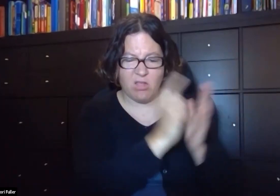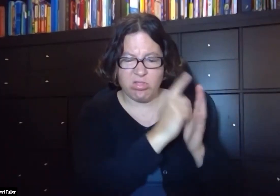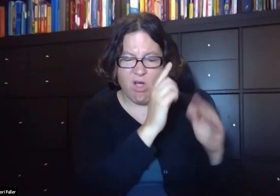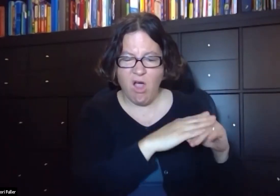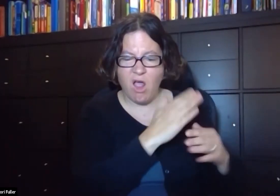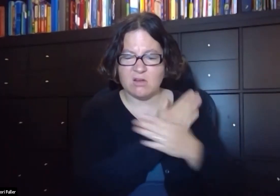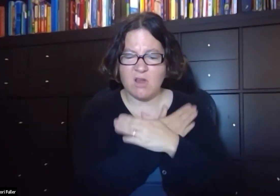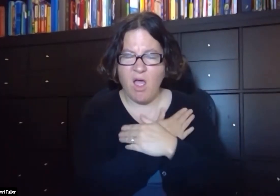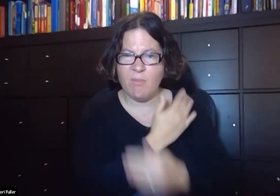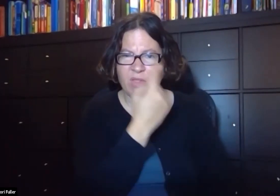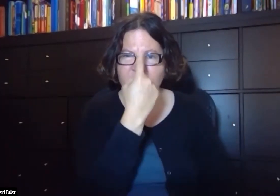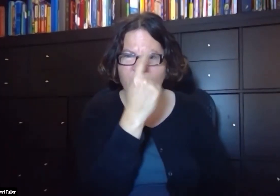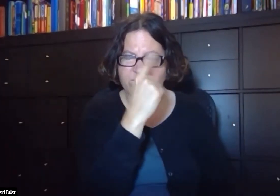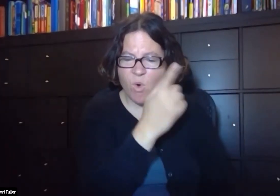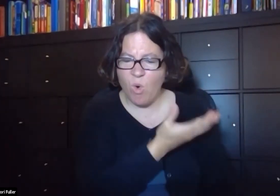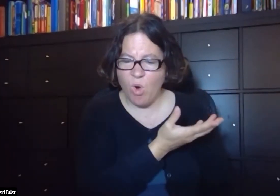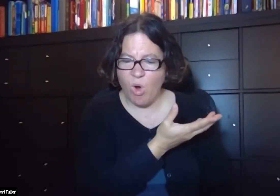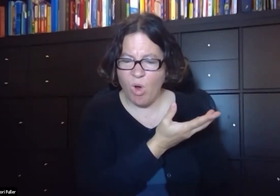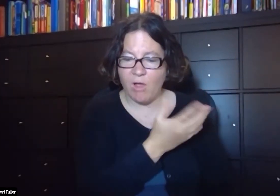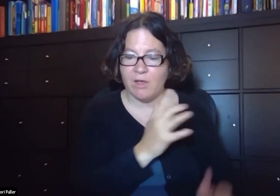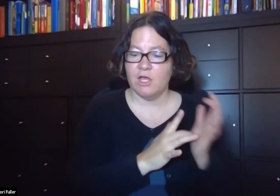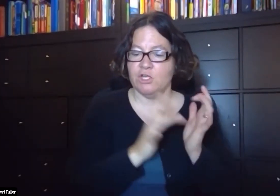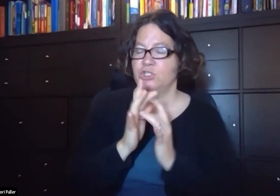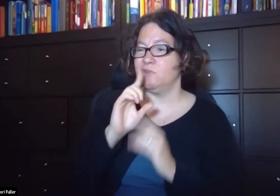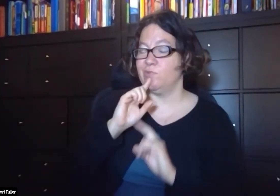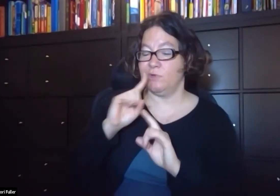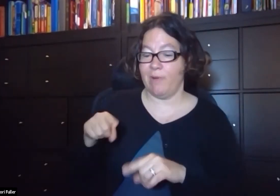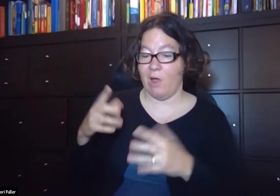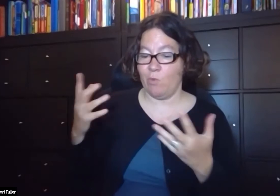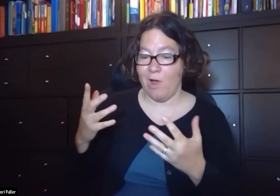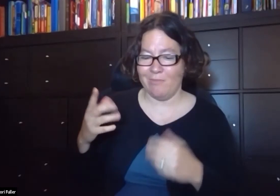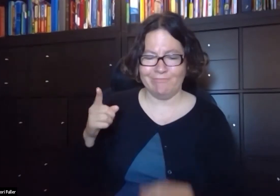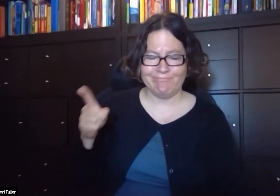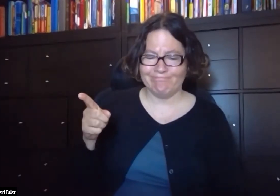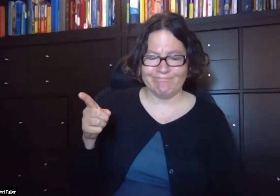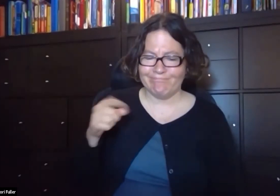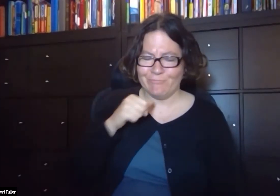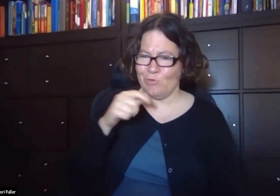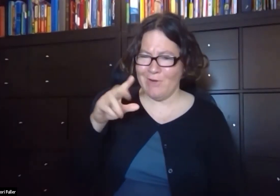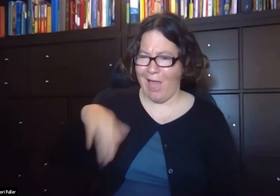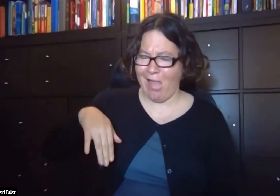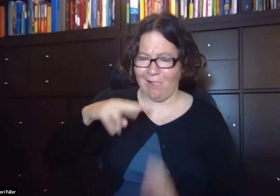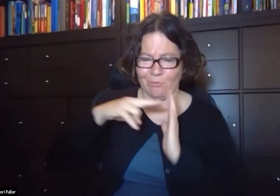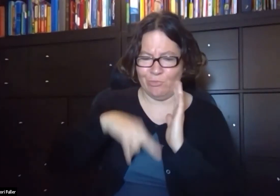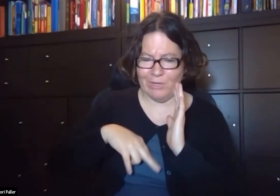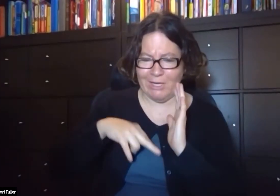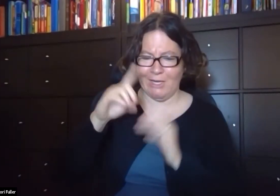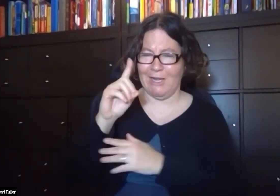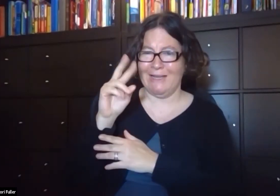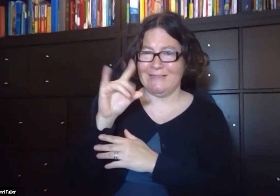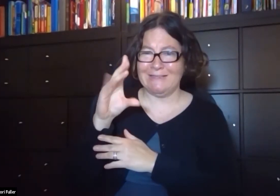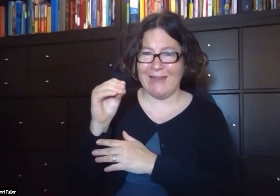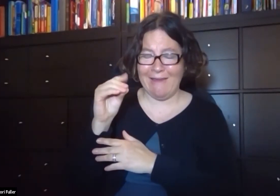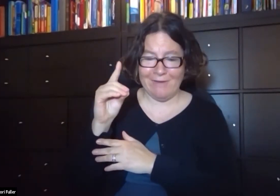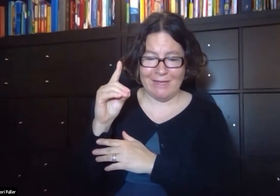eating them. Some of the Pharisees said, "Why are you breaking the Sabbath law?" And Jesus